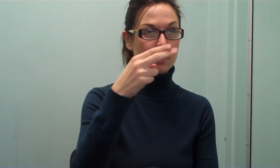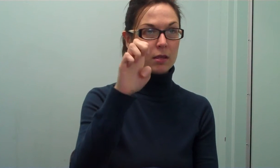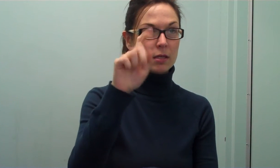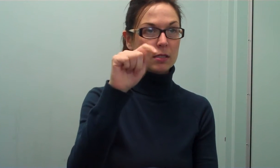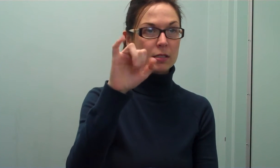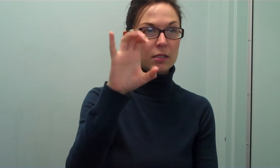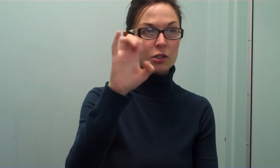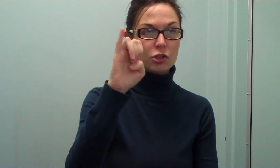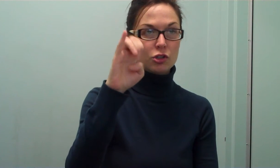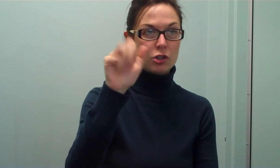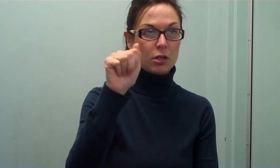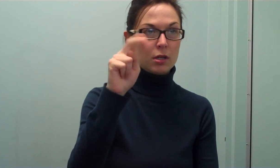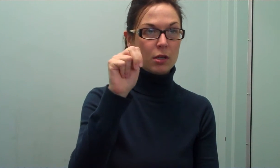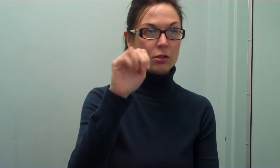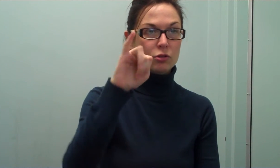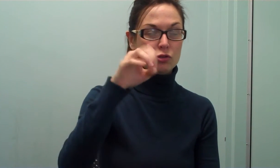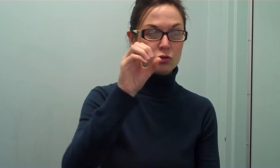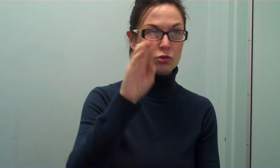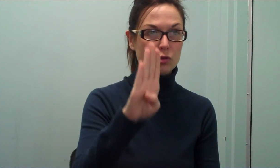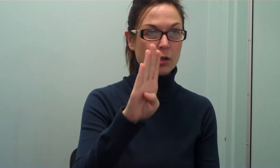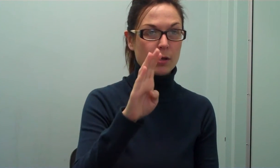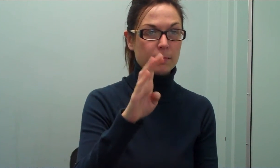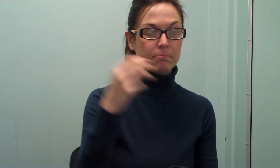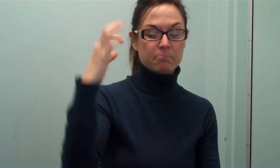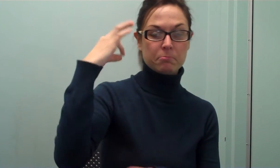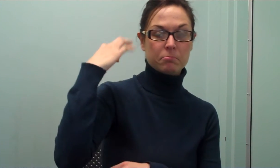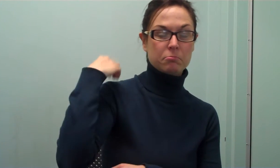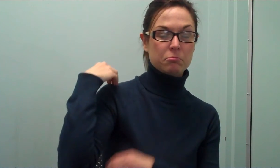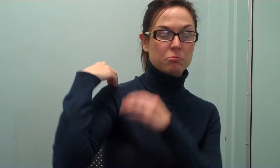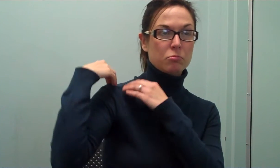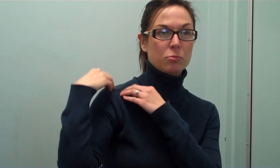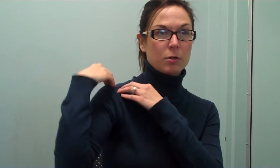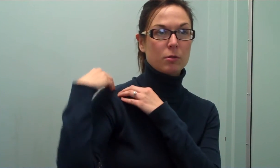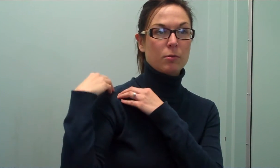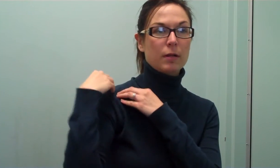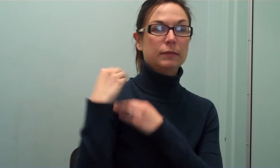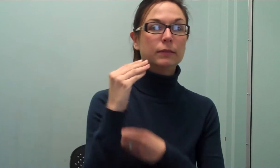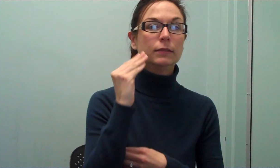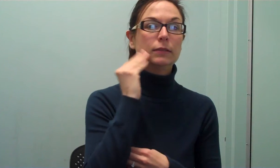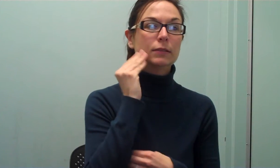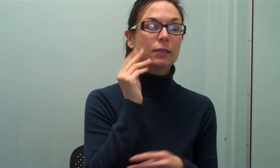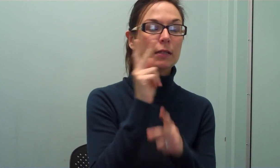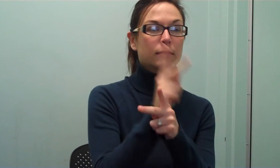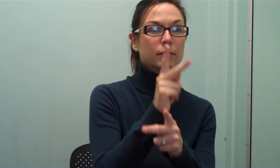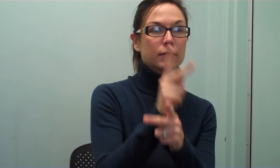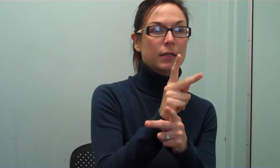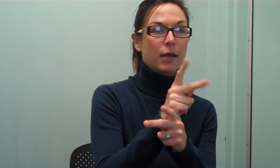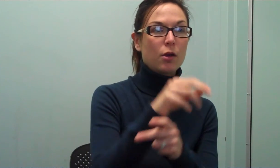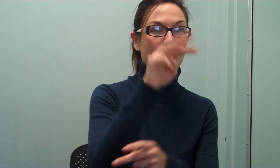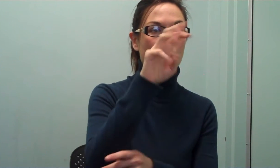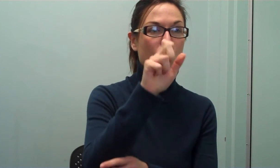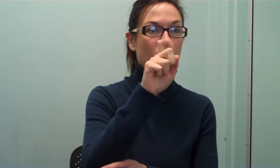that. I've been in the business for 15 years. I've had my license for 11 years.